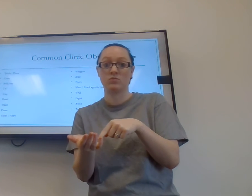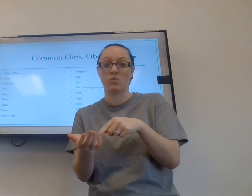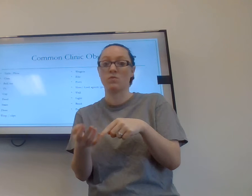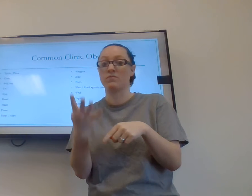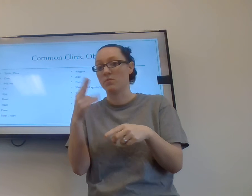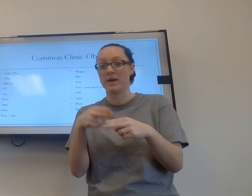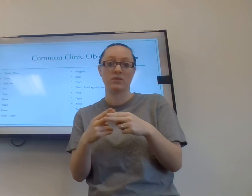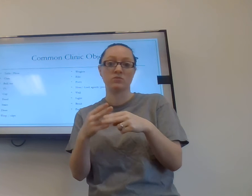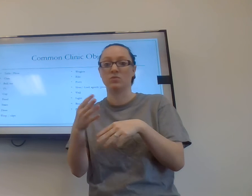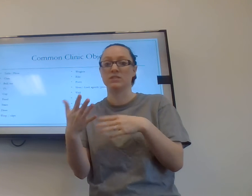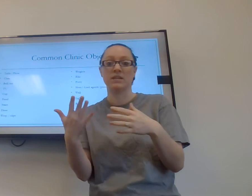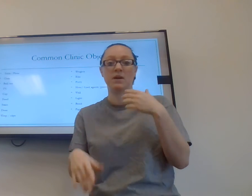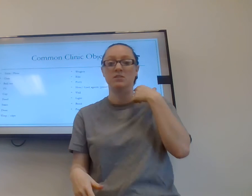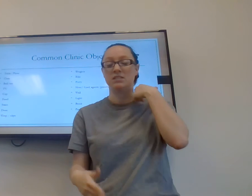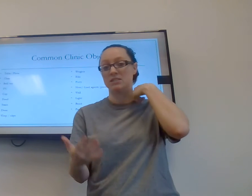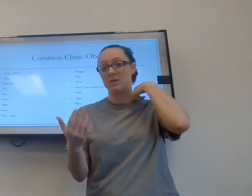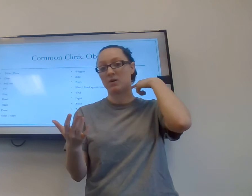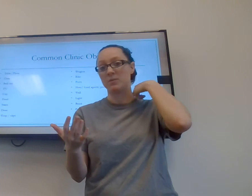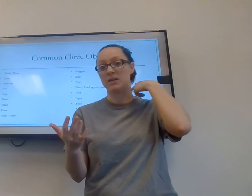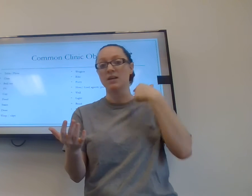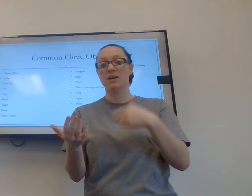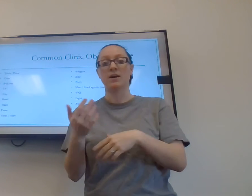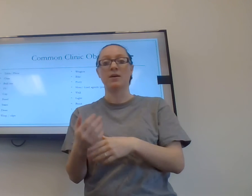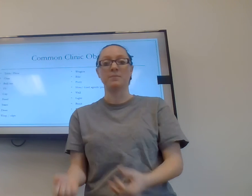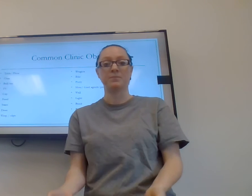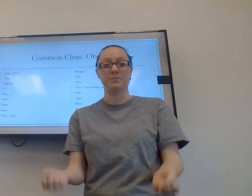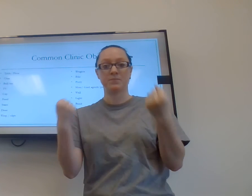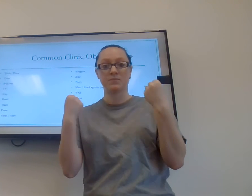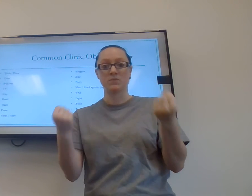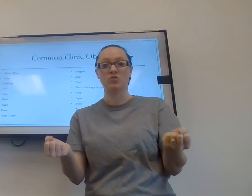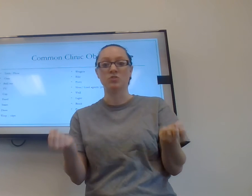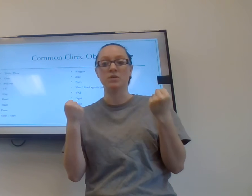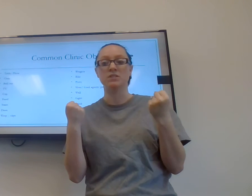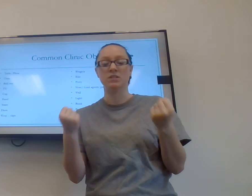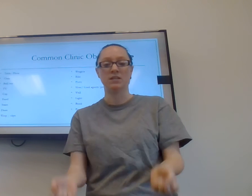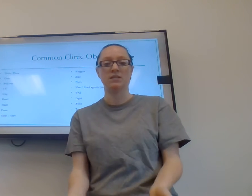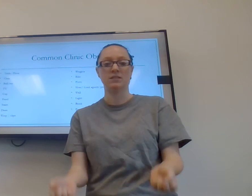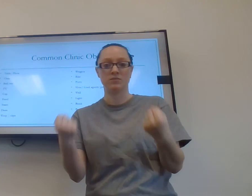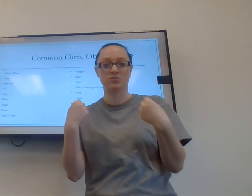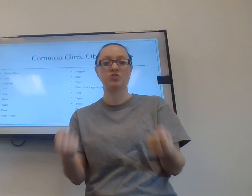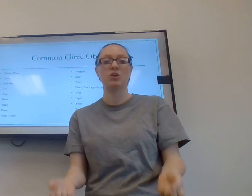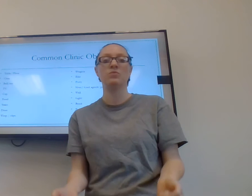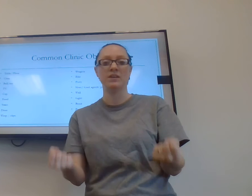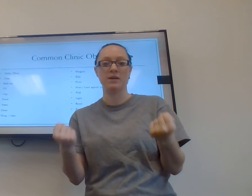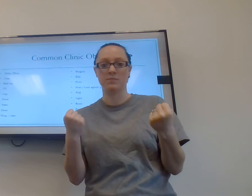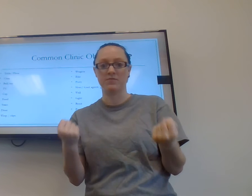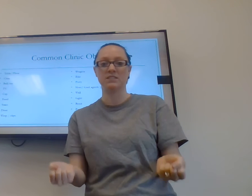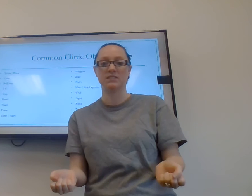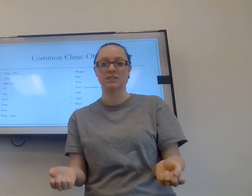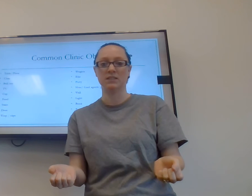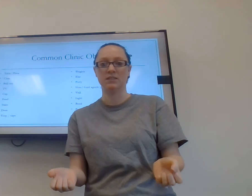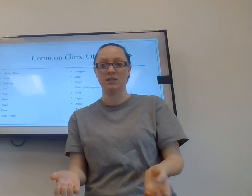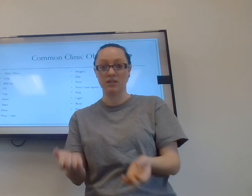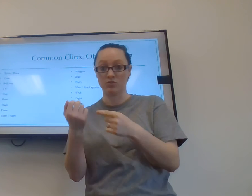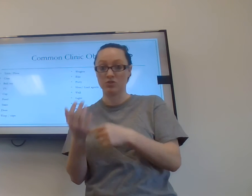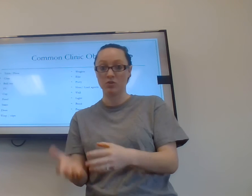or 4 pounds, or 10 pounds. It doesn't matter, but you just want to show them physically, either show them